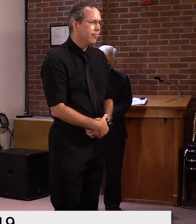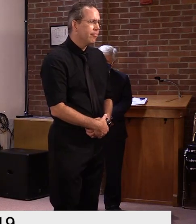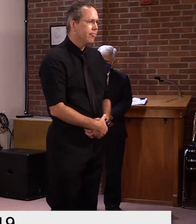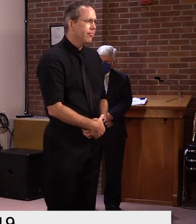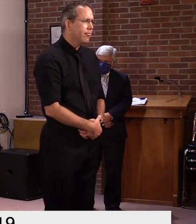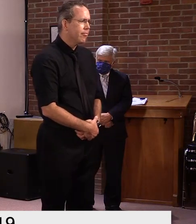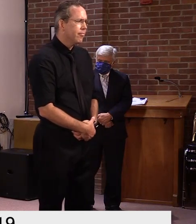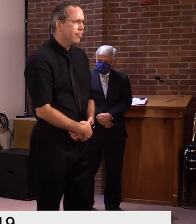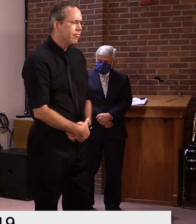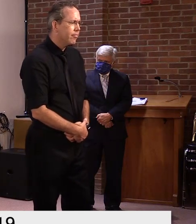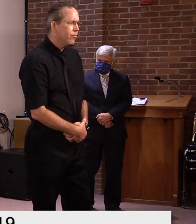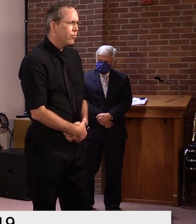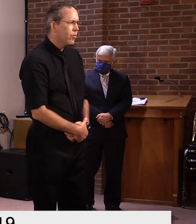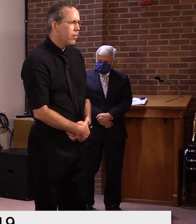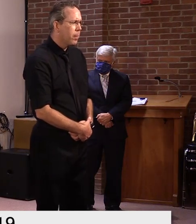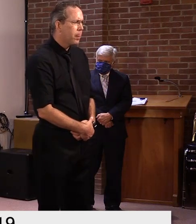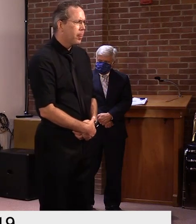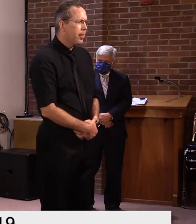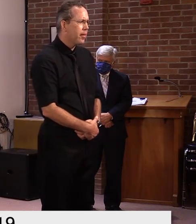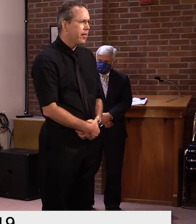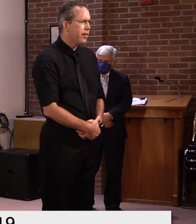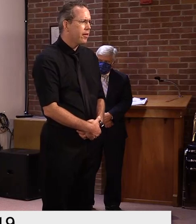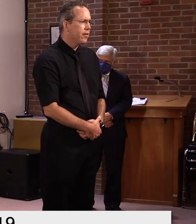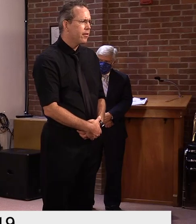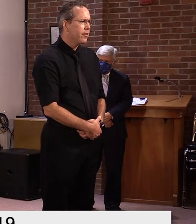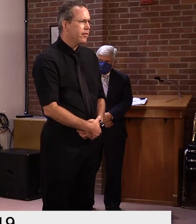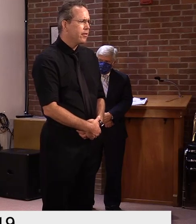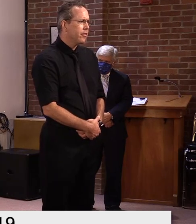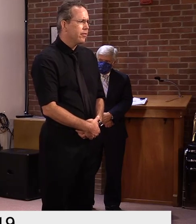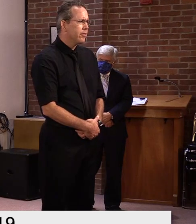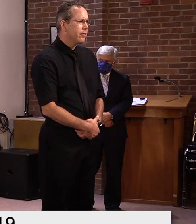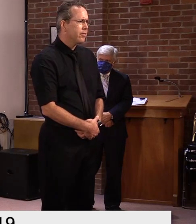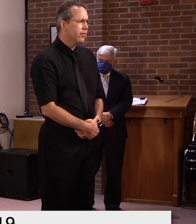to you that it concurs with the company's review?